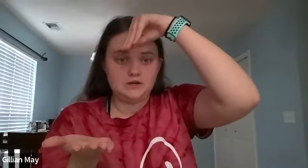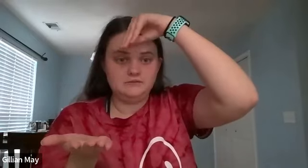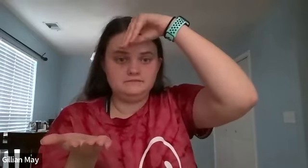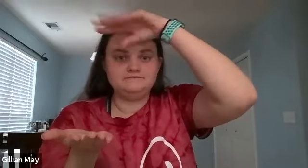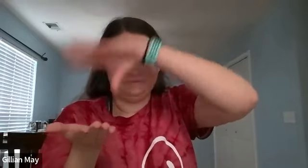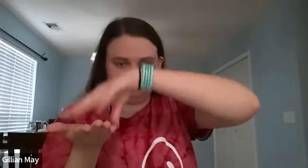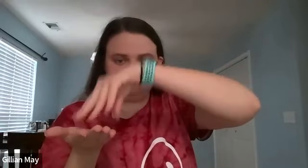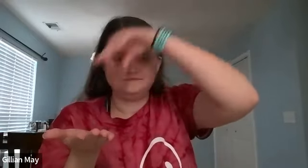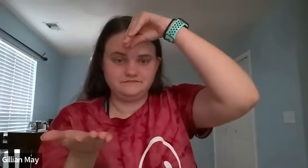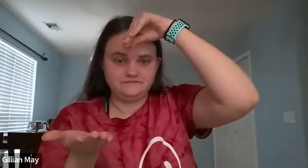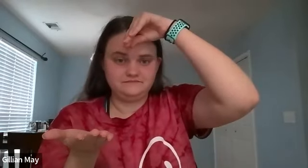learn.